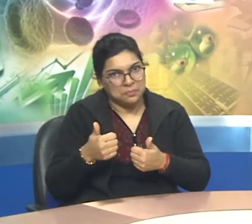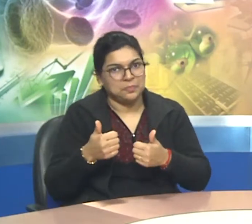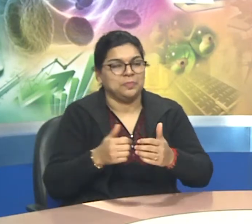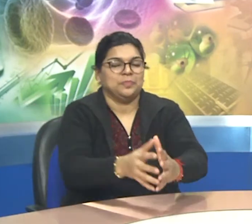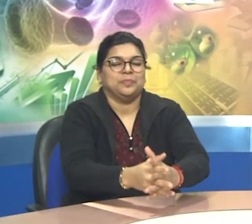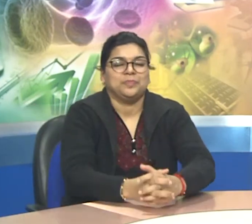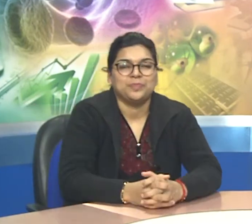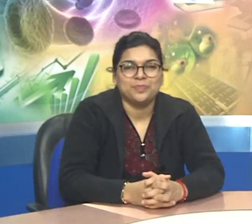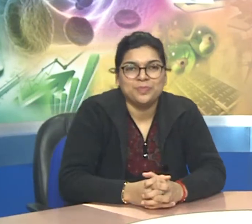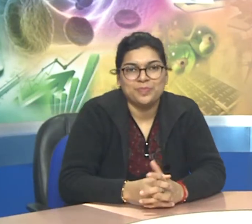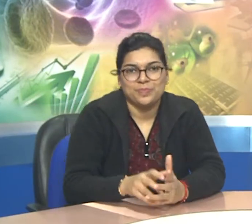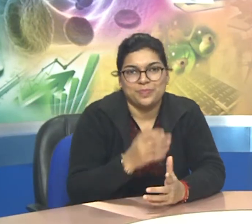purposes.